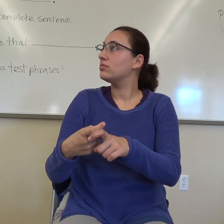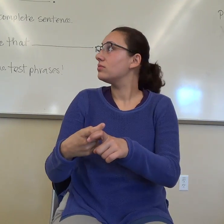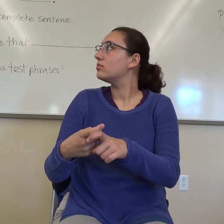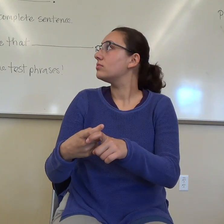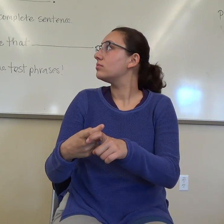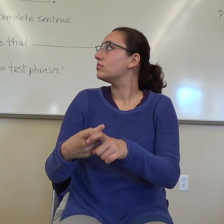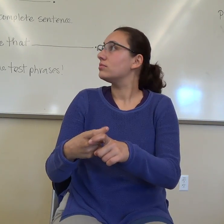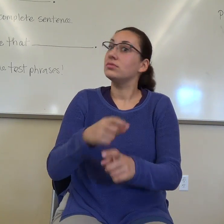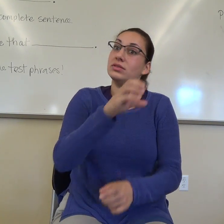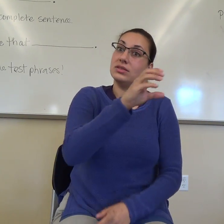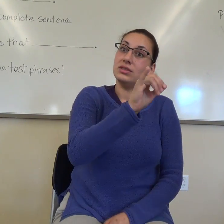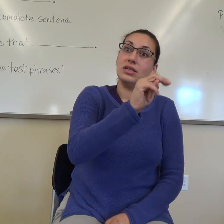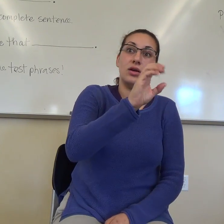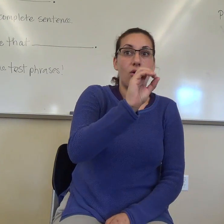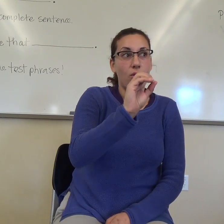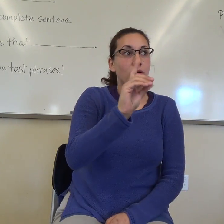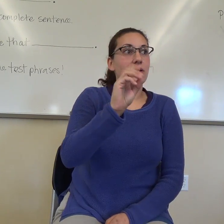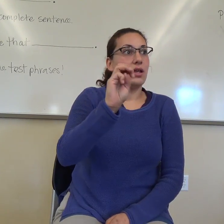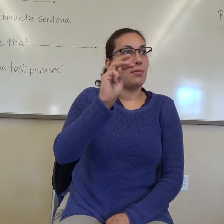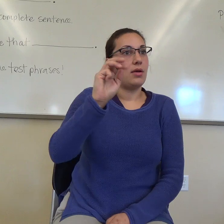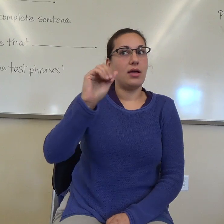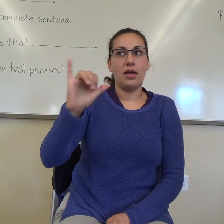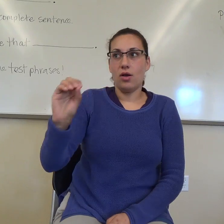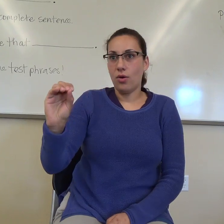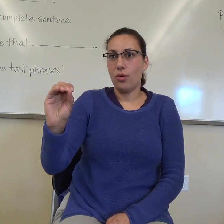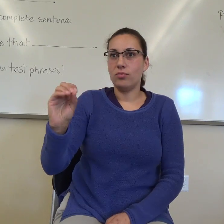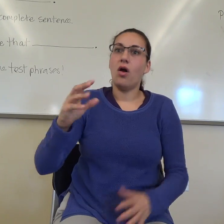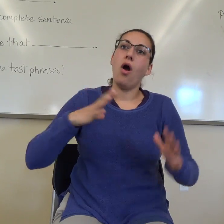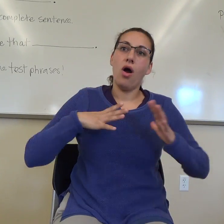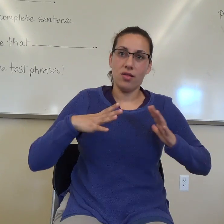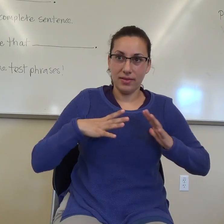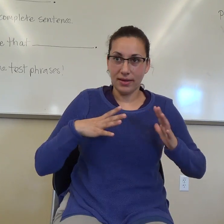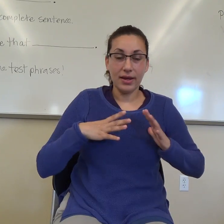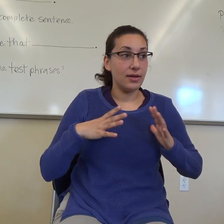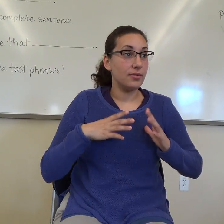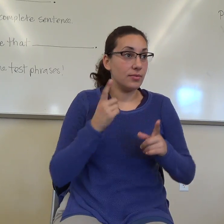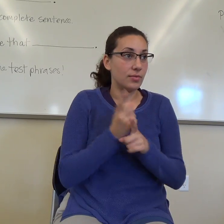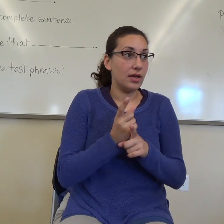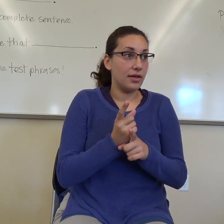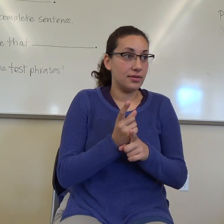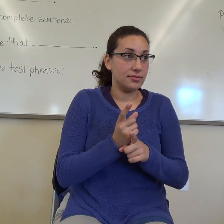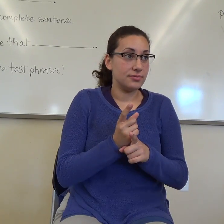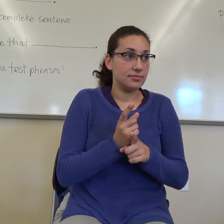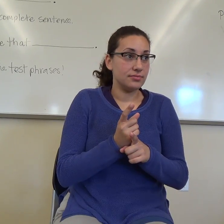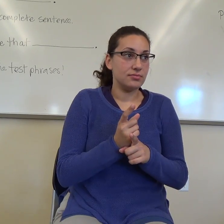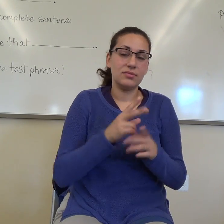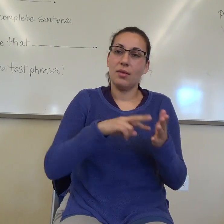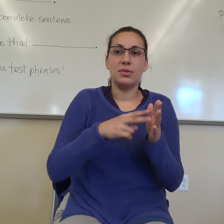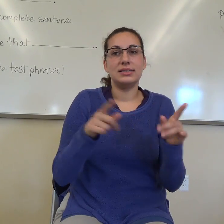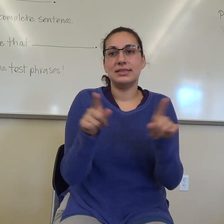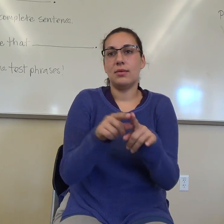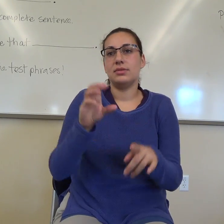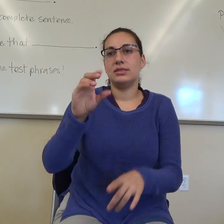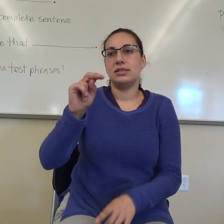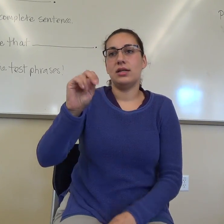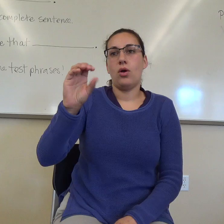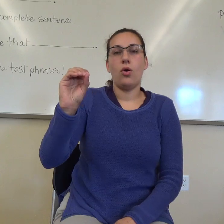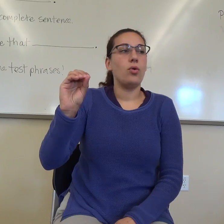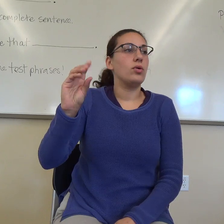Mayo, the holiday, right? That refers to Cinco de Mayo. Okay, then